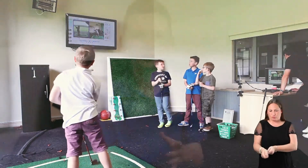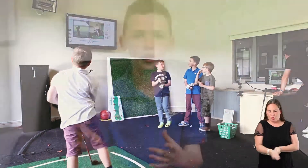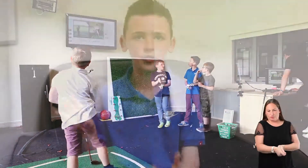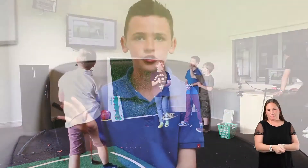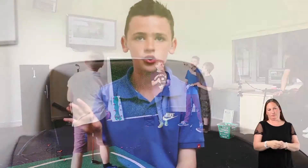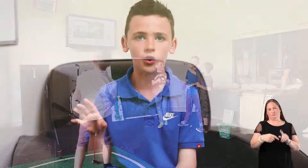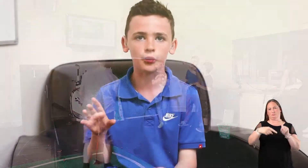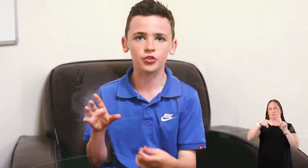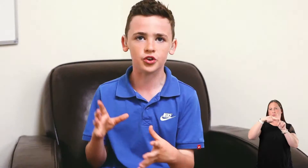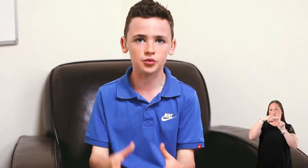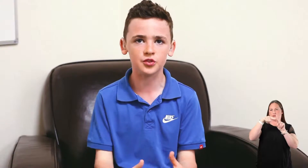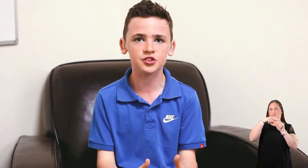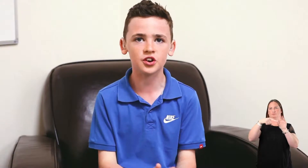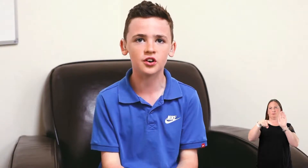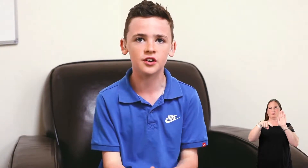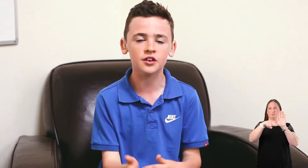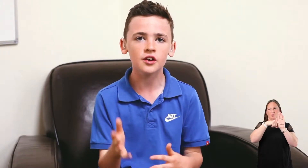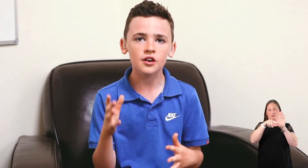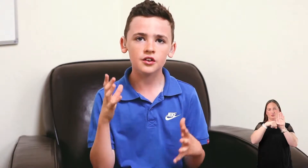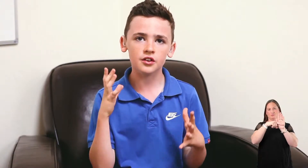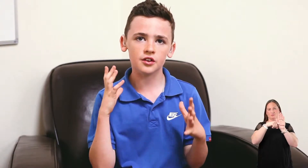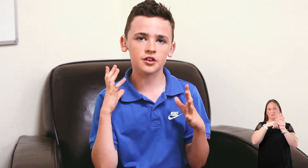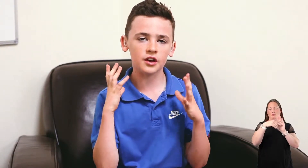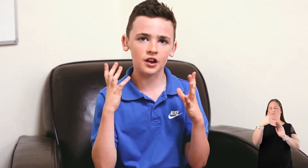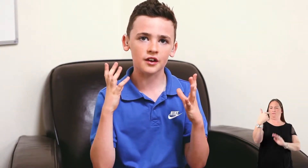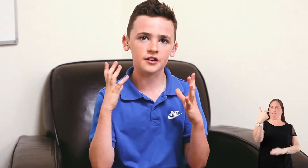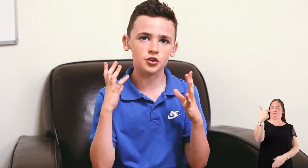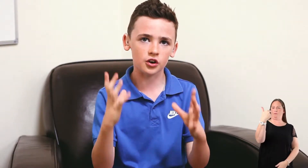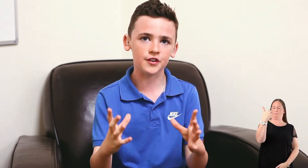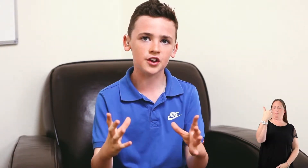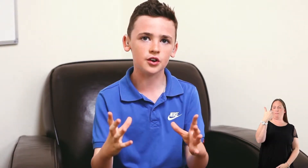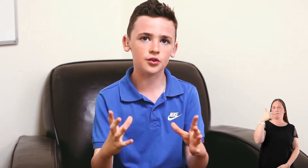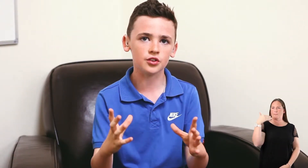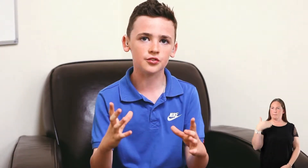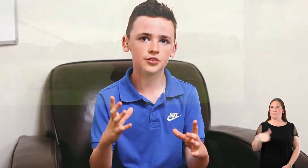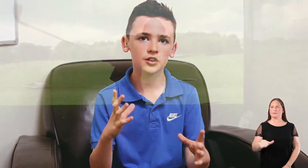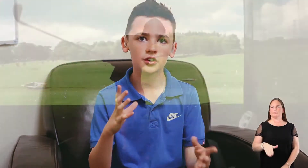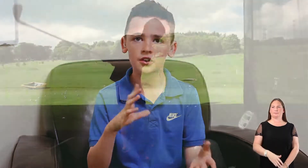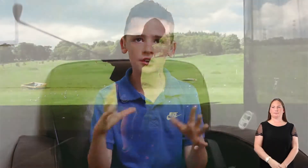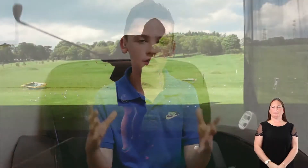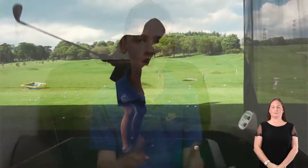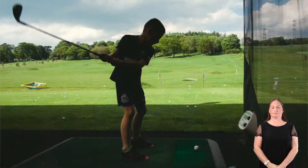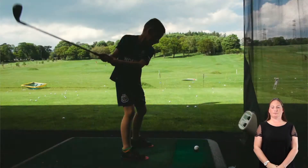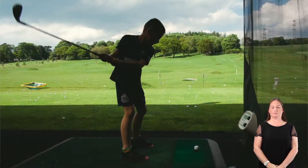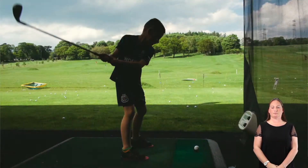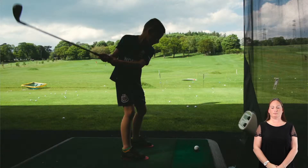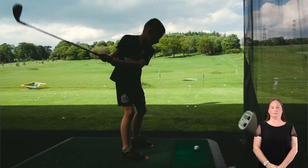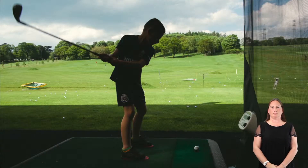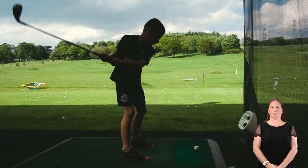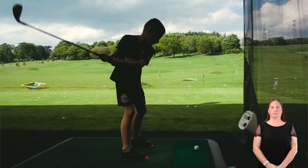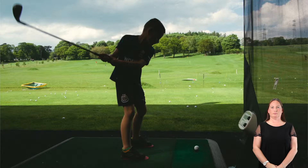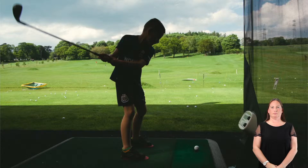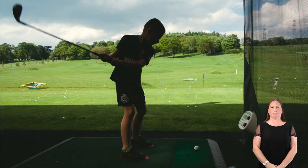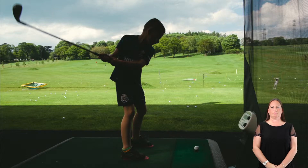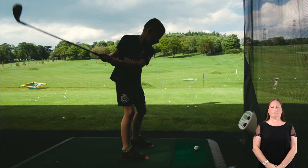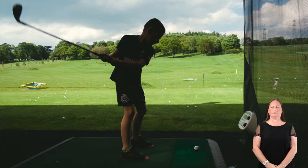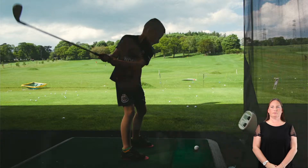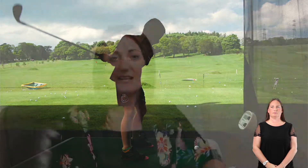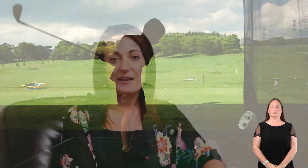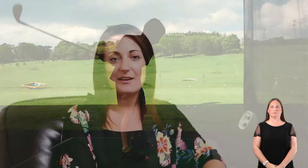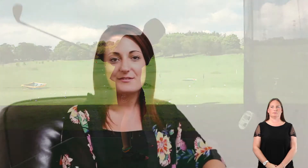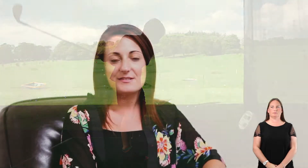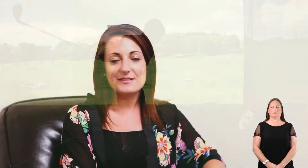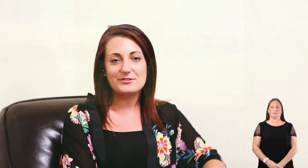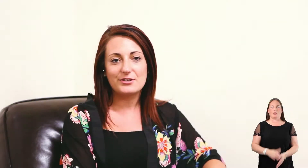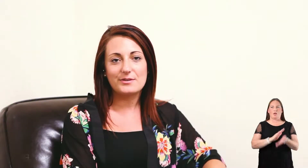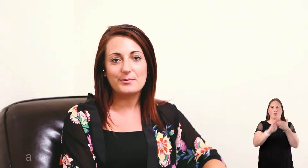what's going wrong with your shot and what's good with your shot, and it, like, it took videos of, yeah, what was wrong. And